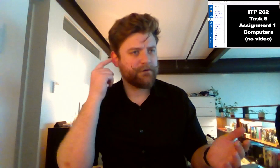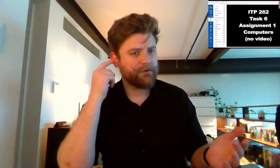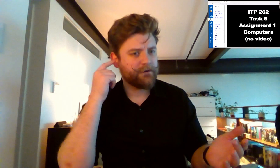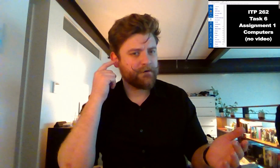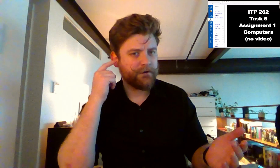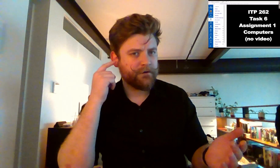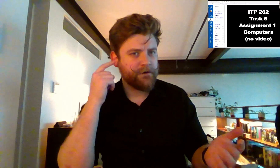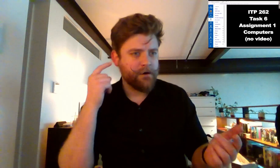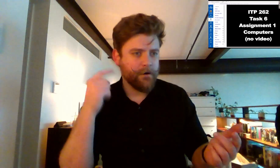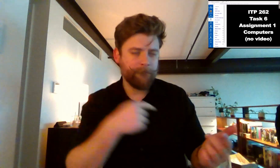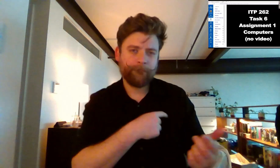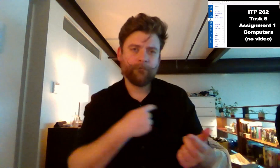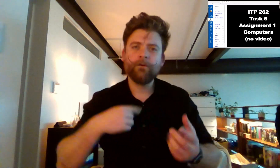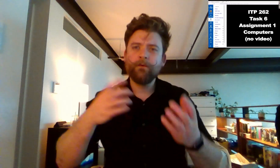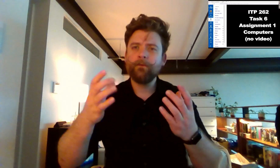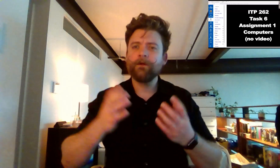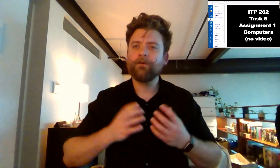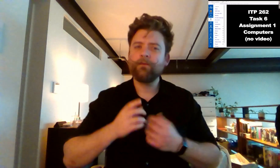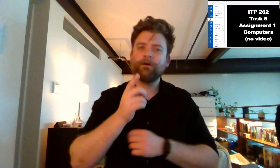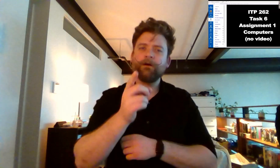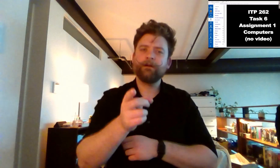We want you